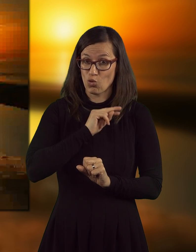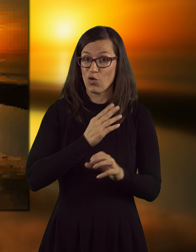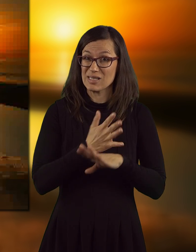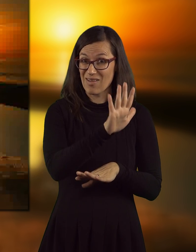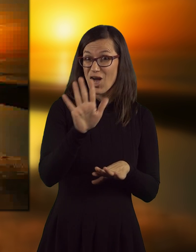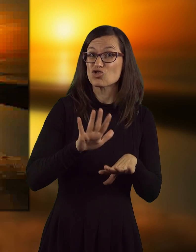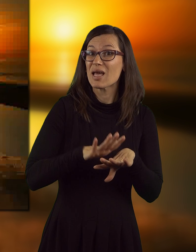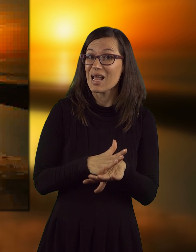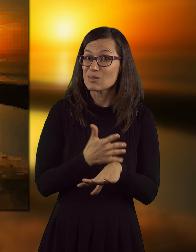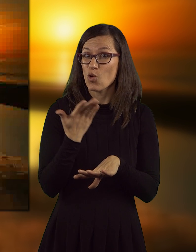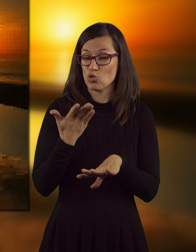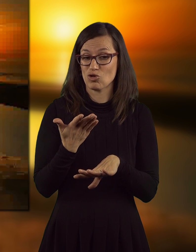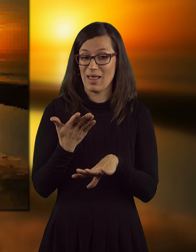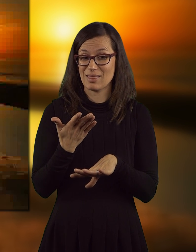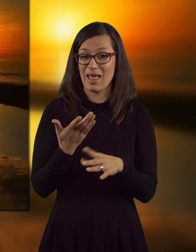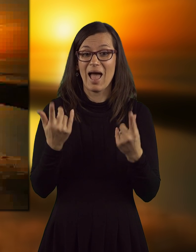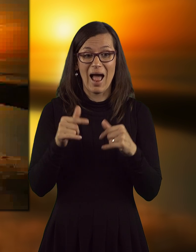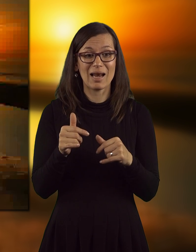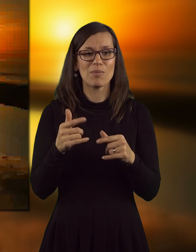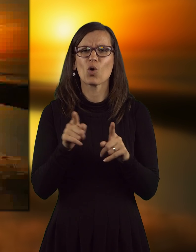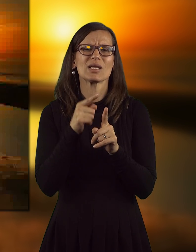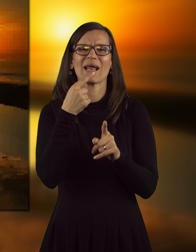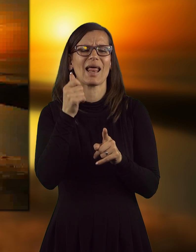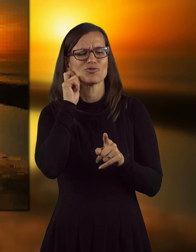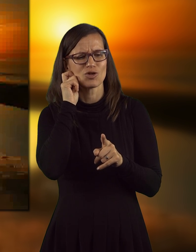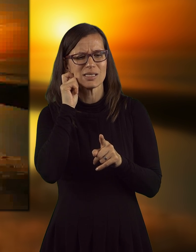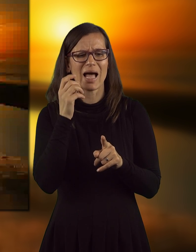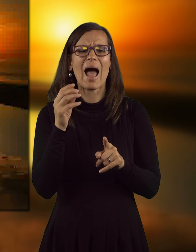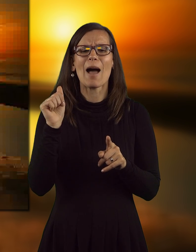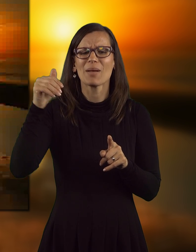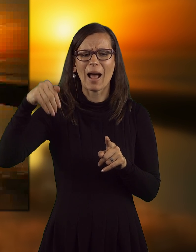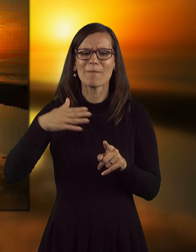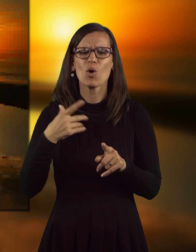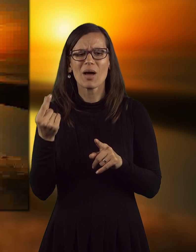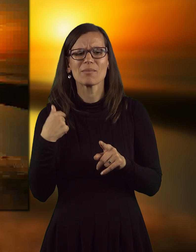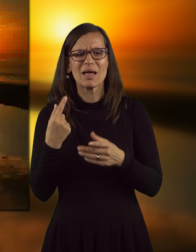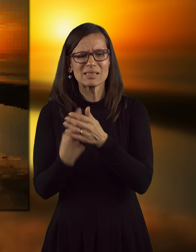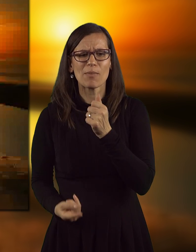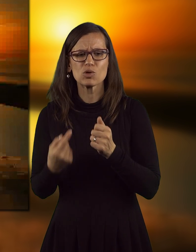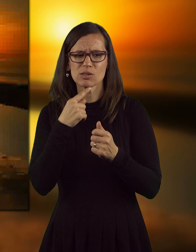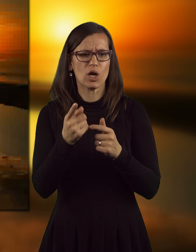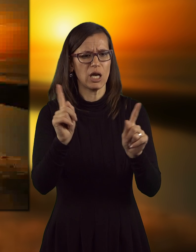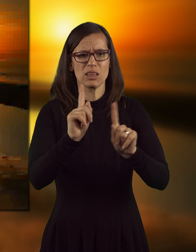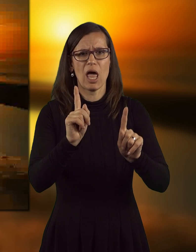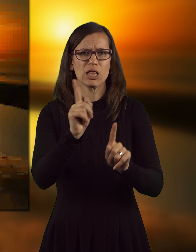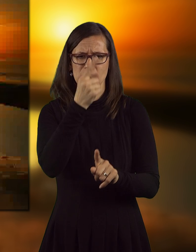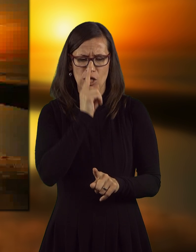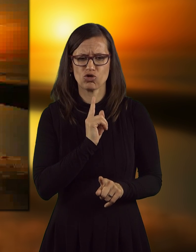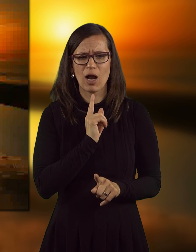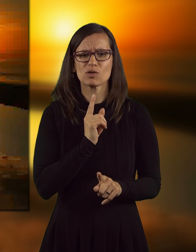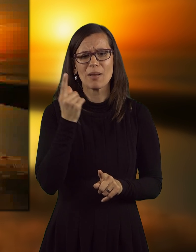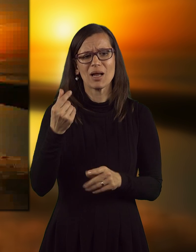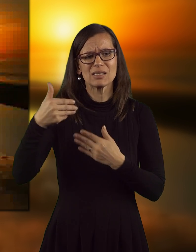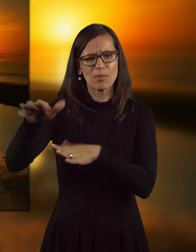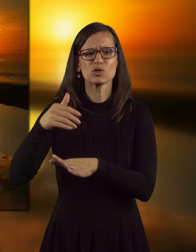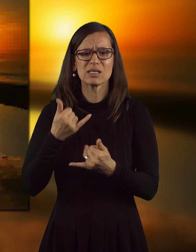responsibility for your mood? Or it's like a woman says, Abraham, my lover left and now I'm sad. And we said, no, you're not.